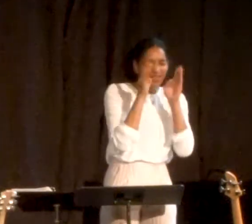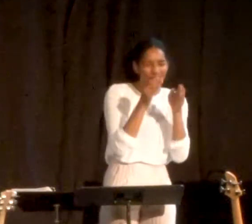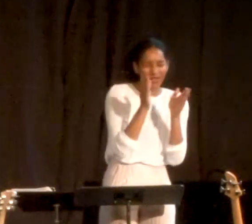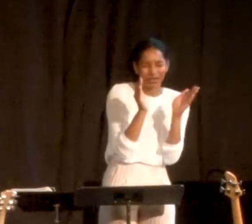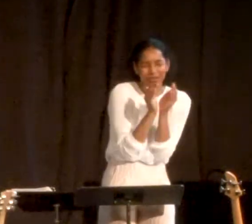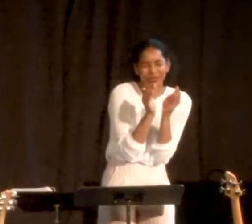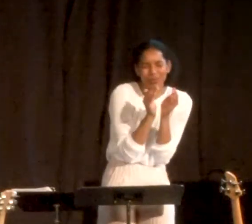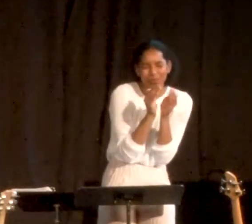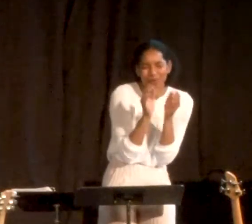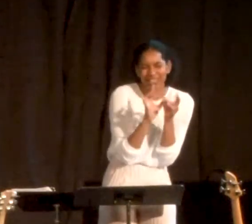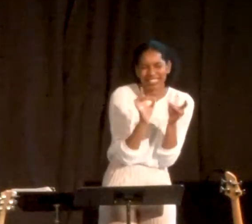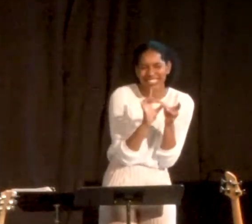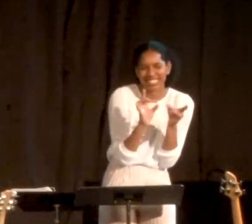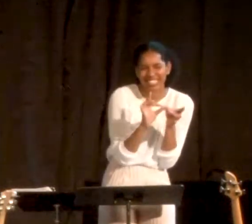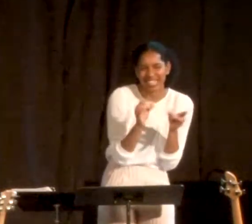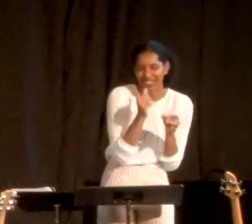details.